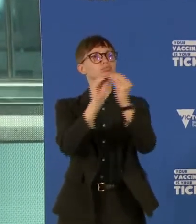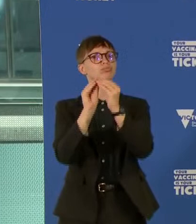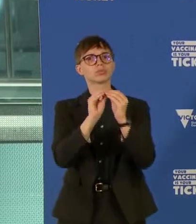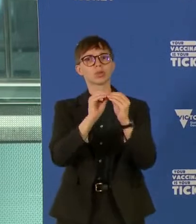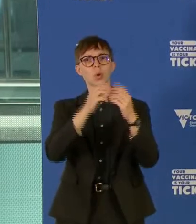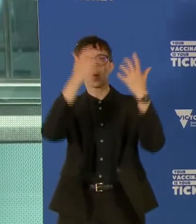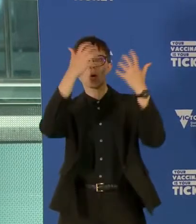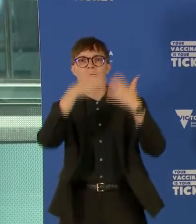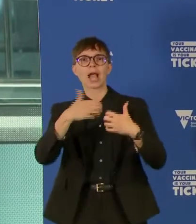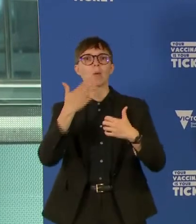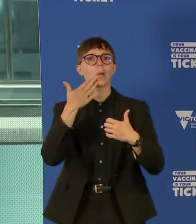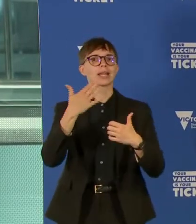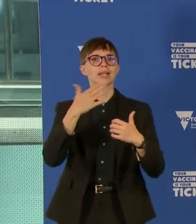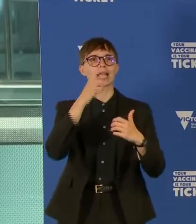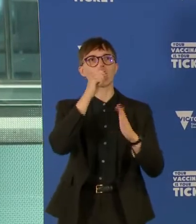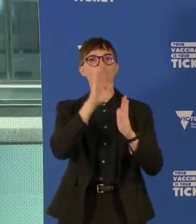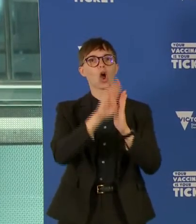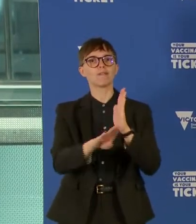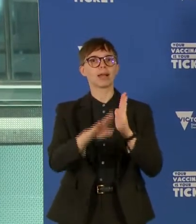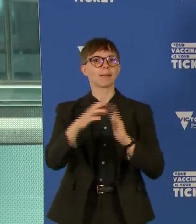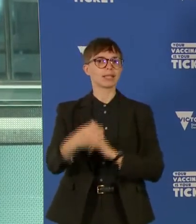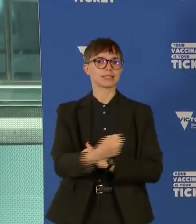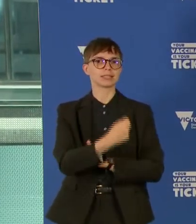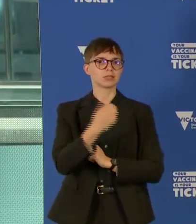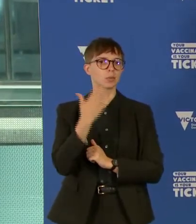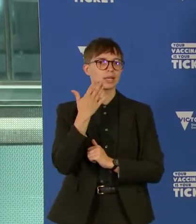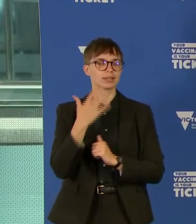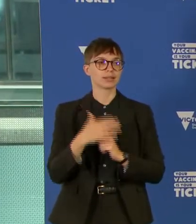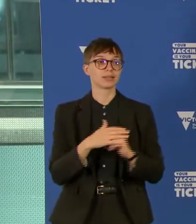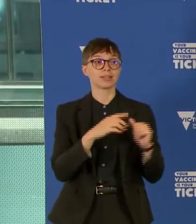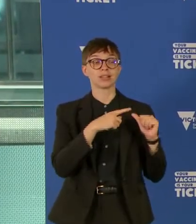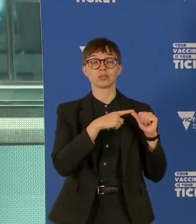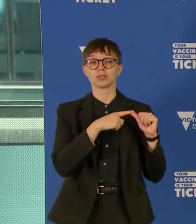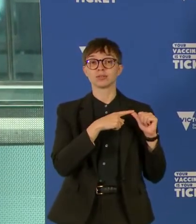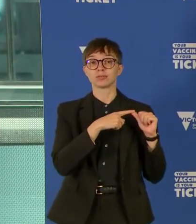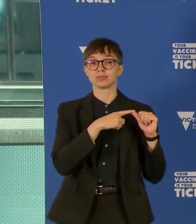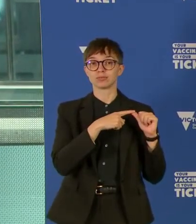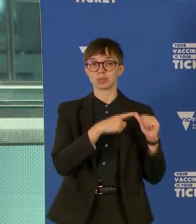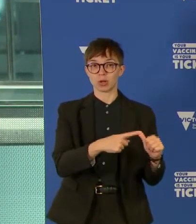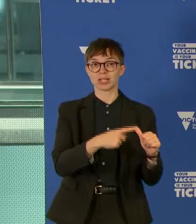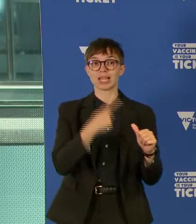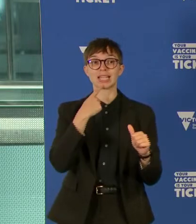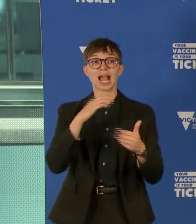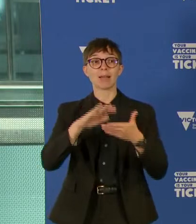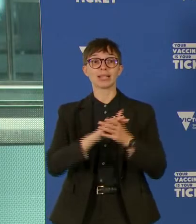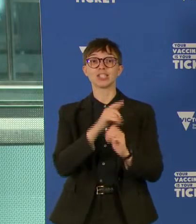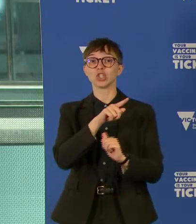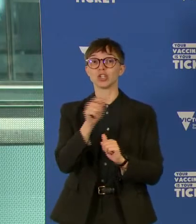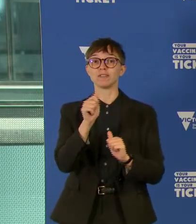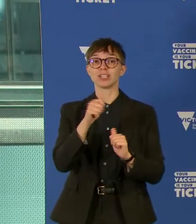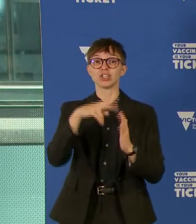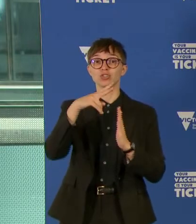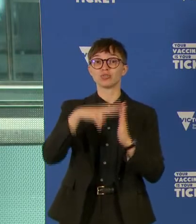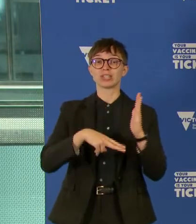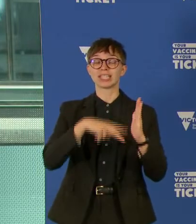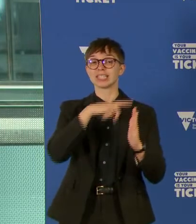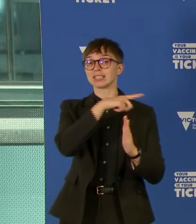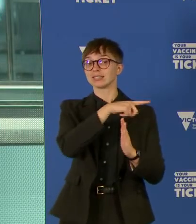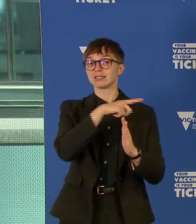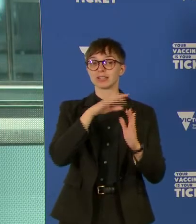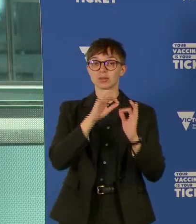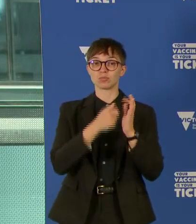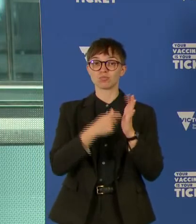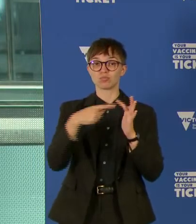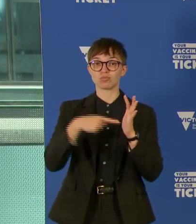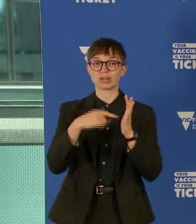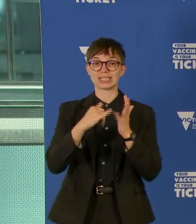So I'm glad you read the Chief Health Officer's advice, and my response, no doubt, would have answered your questions, which is also published.